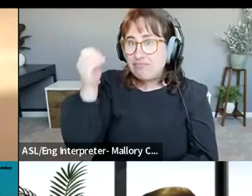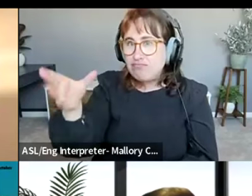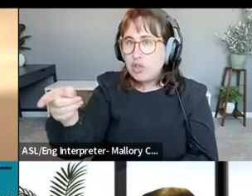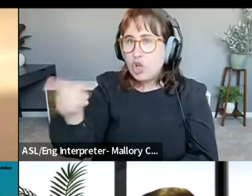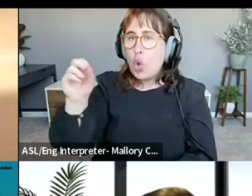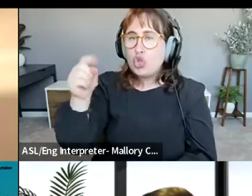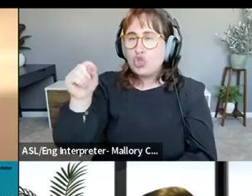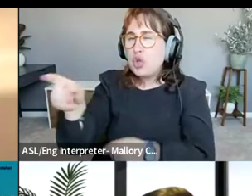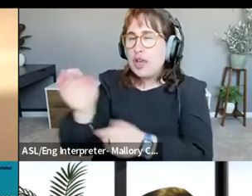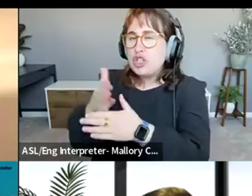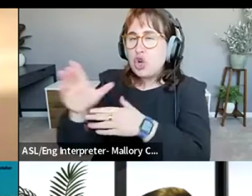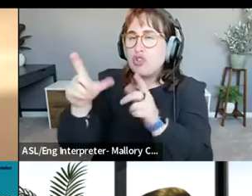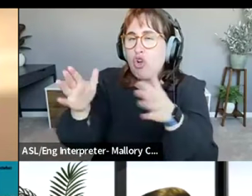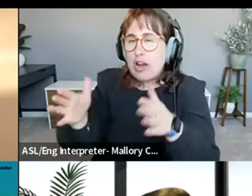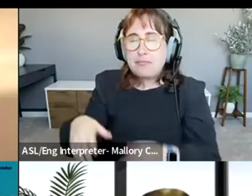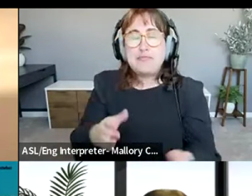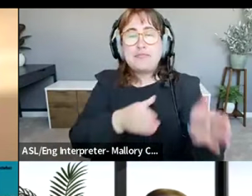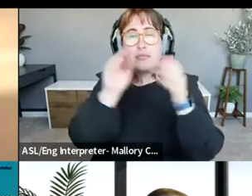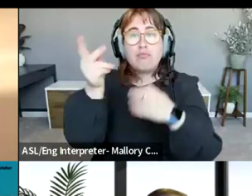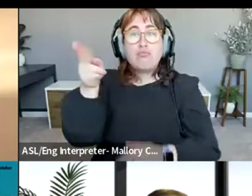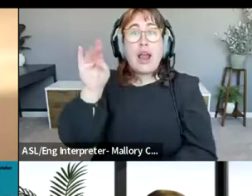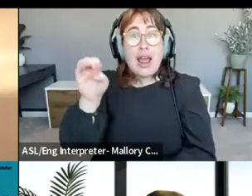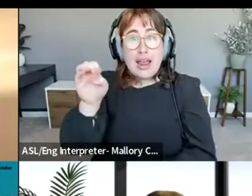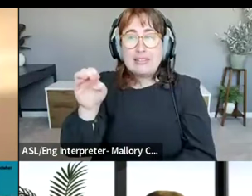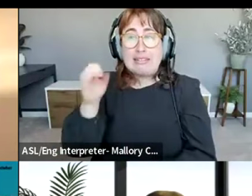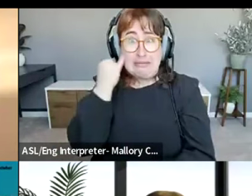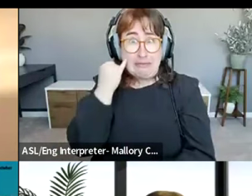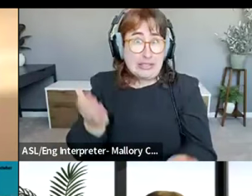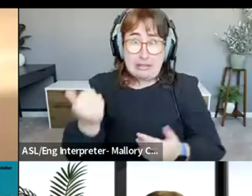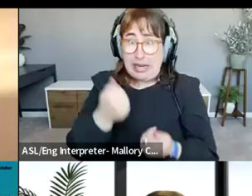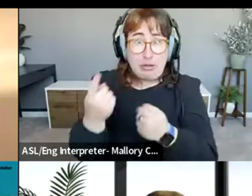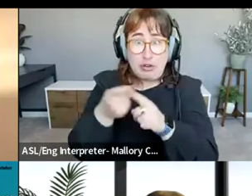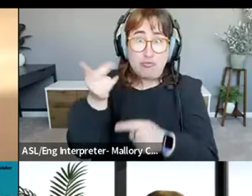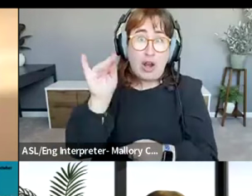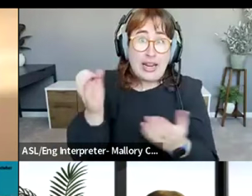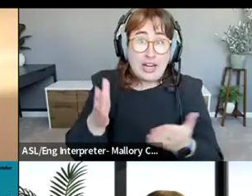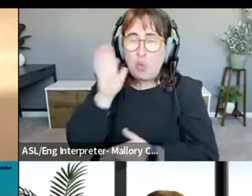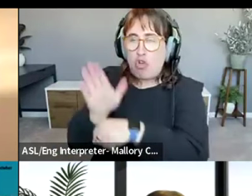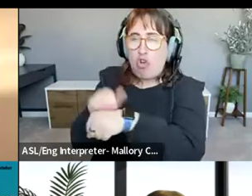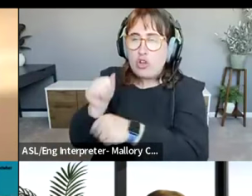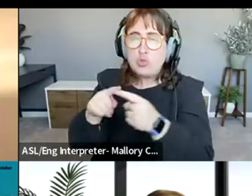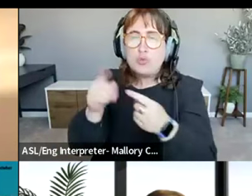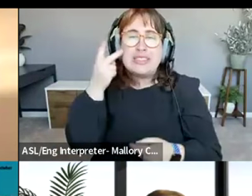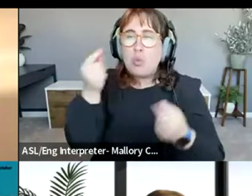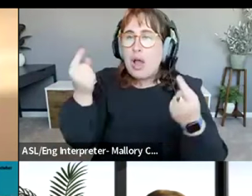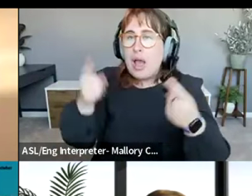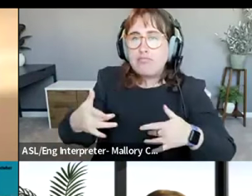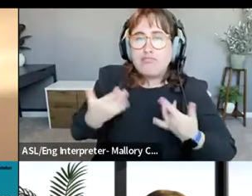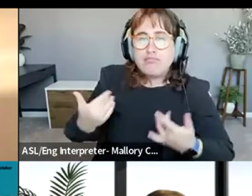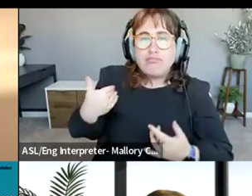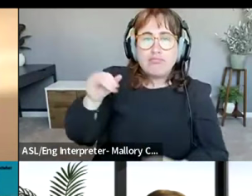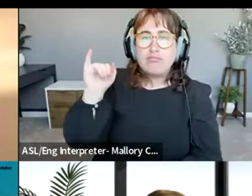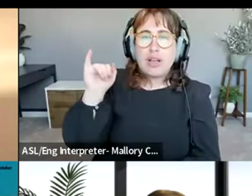then if we've got anyone on from Pride, towards the end of the meeting, I'll probably call out and see if I can get a report back about the I